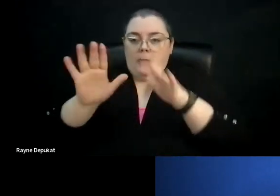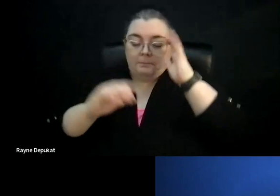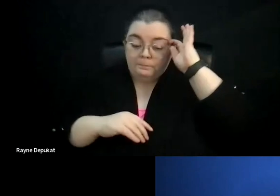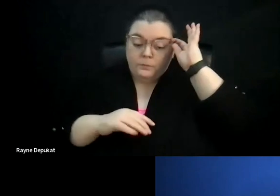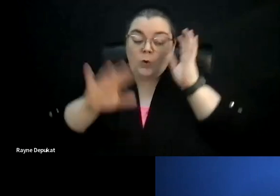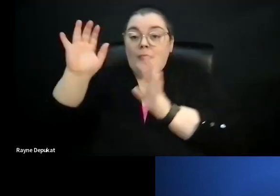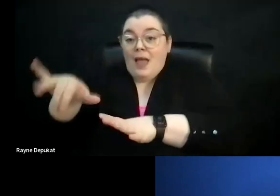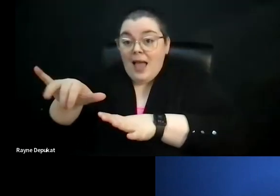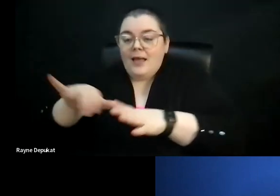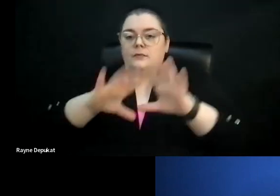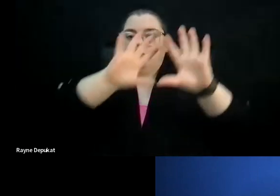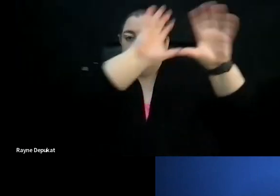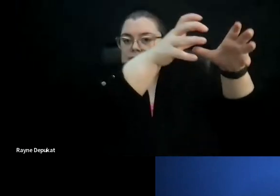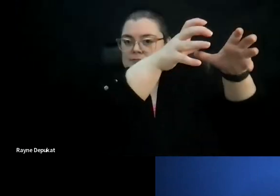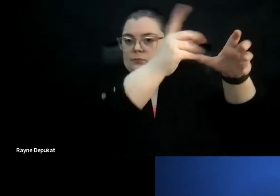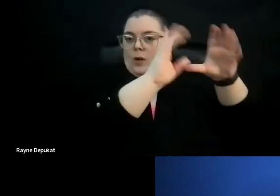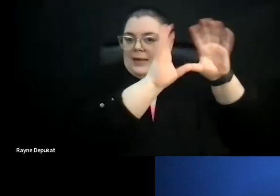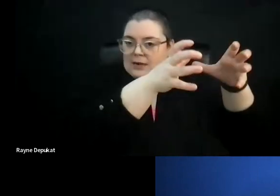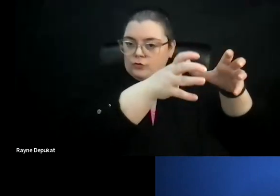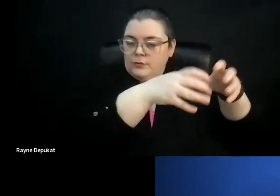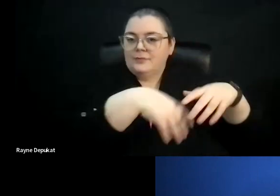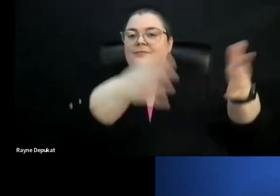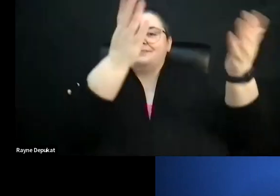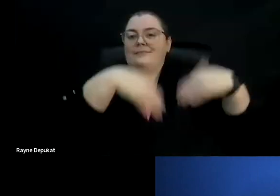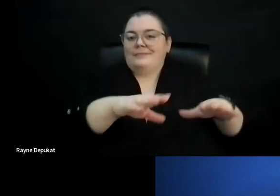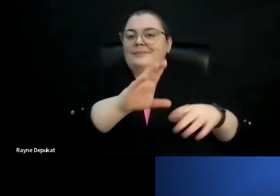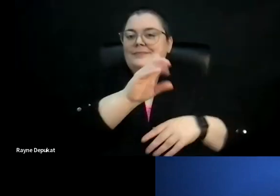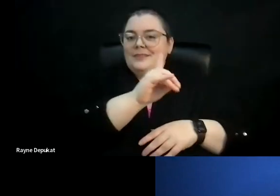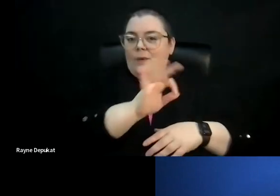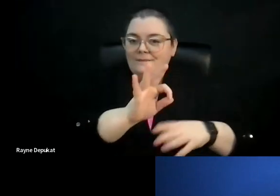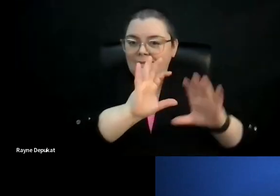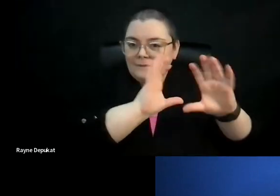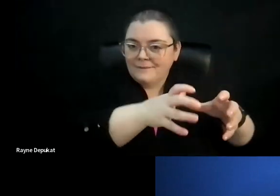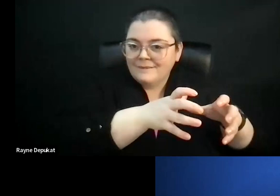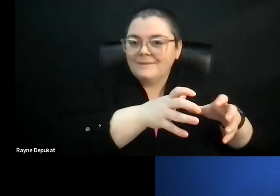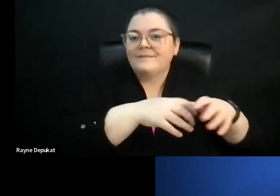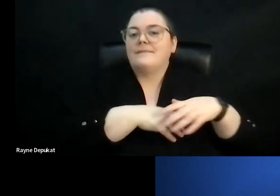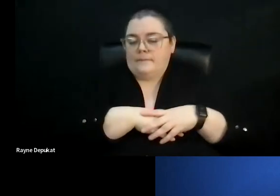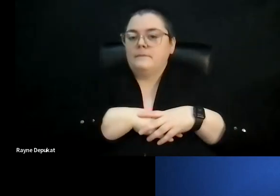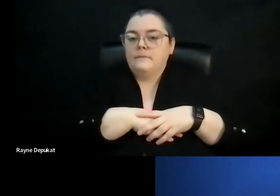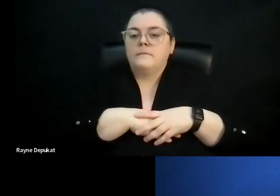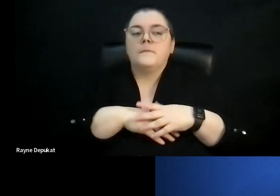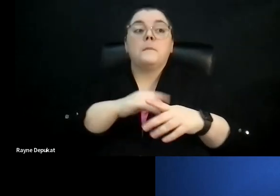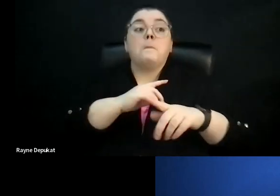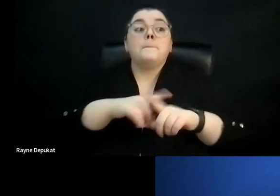paying and not the right interpreters are showing up. So that's one category. Then another category is